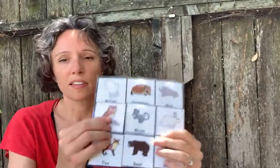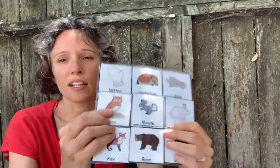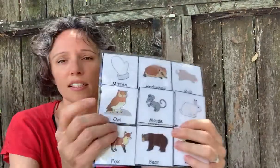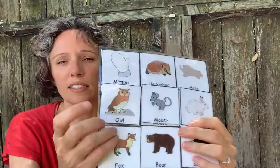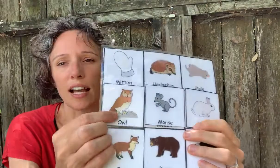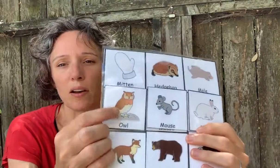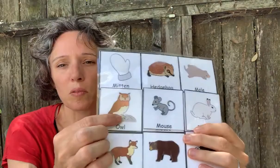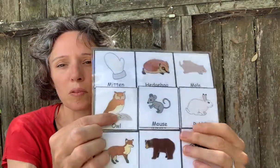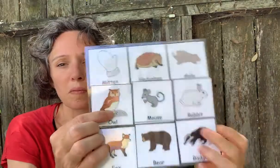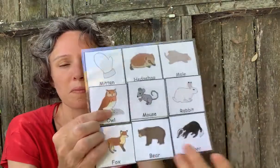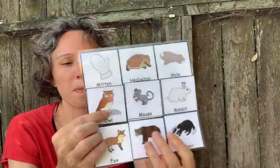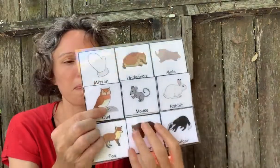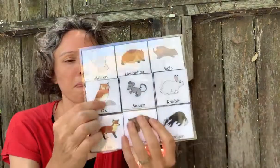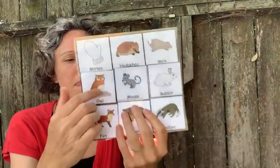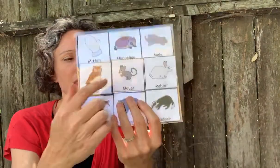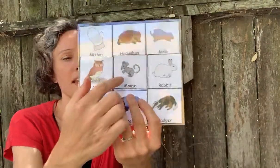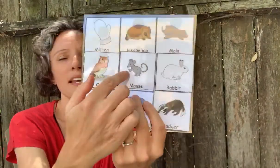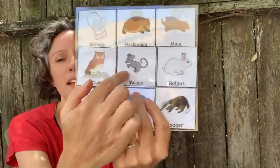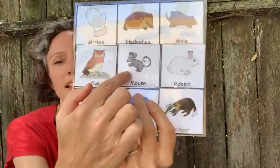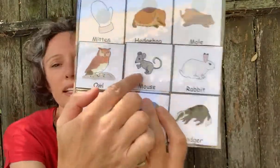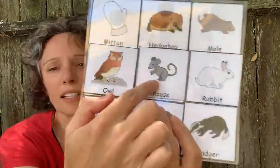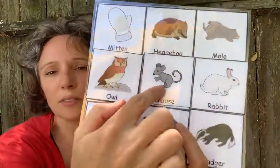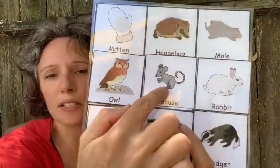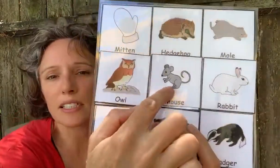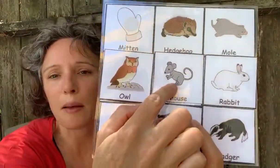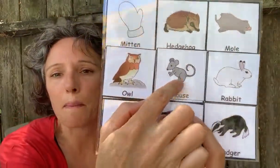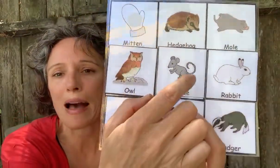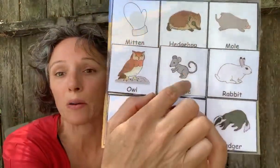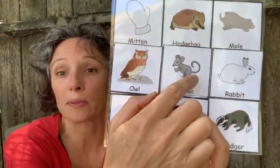That's owl. Next one is a mouse.